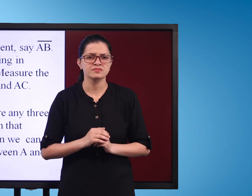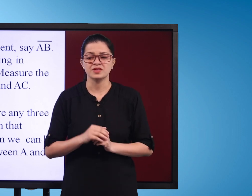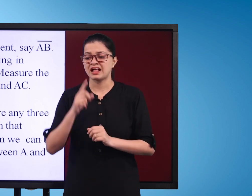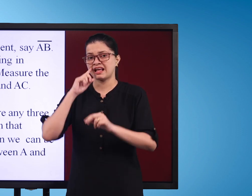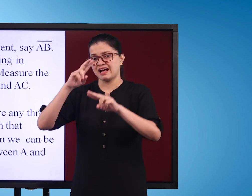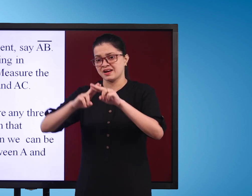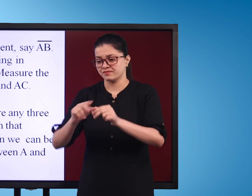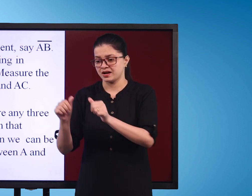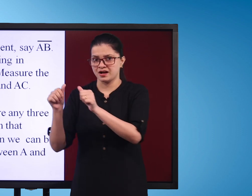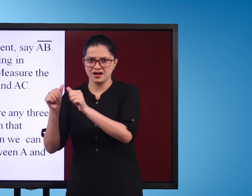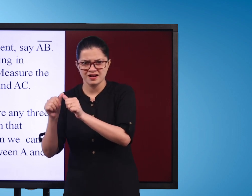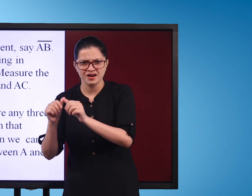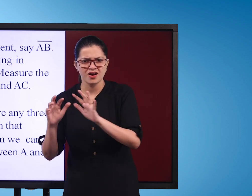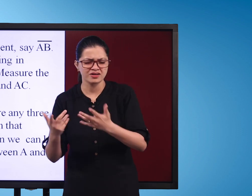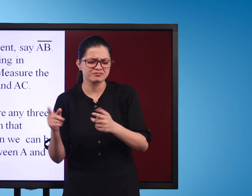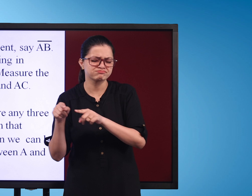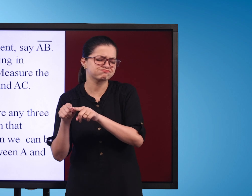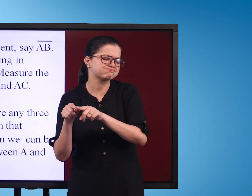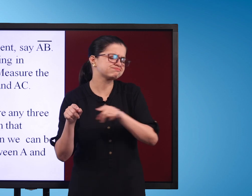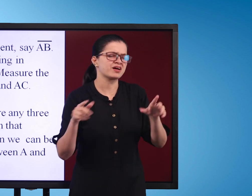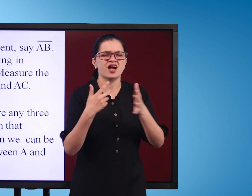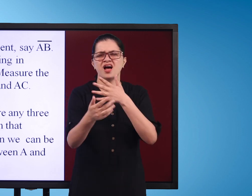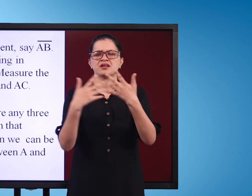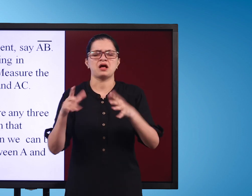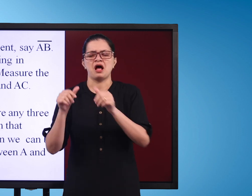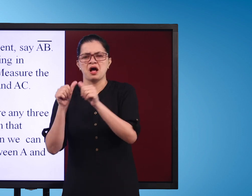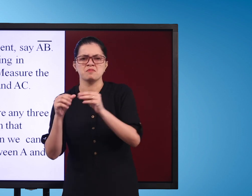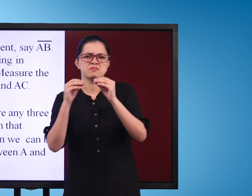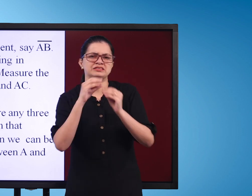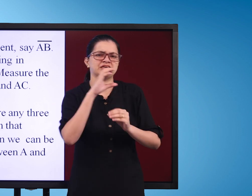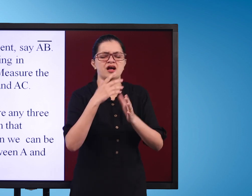Note, if A, B, C are any 3 points on a line such that